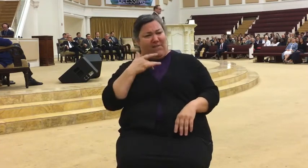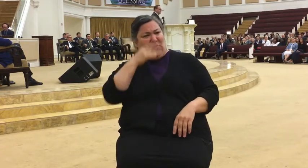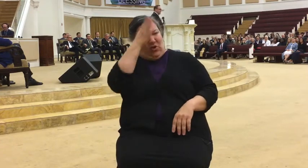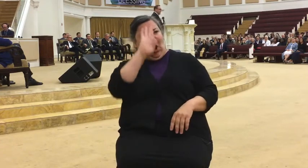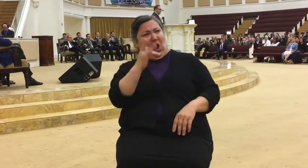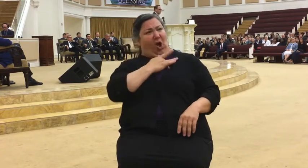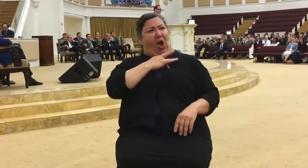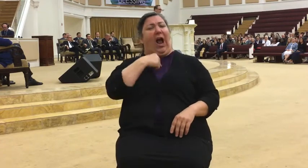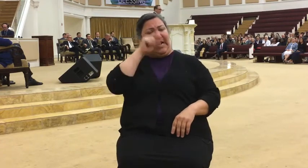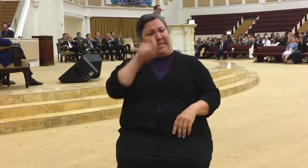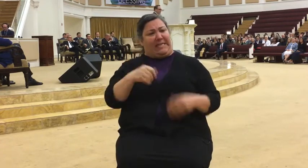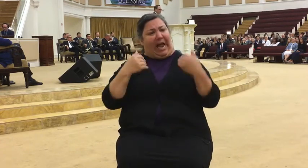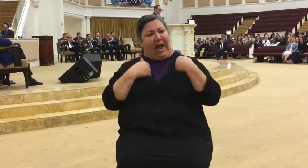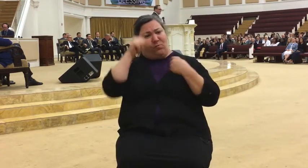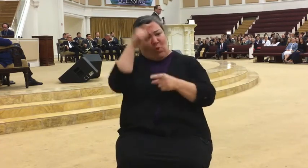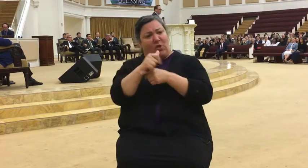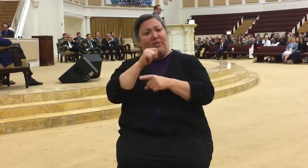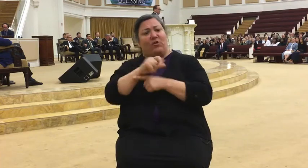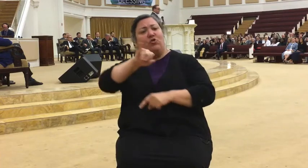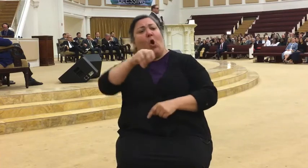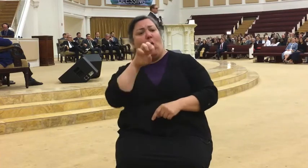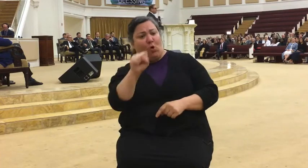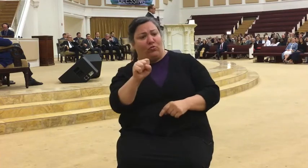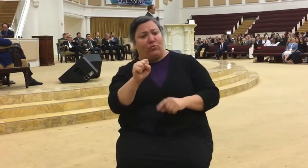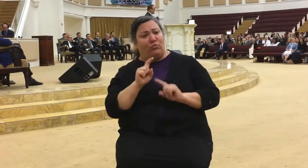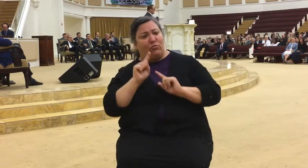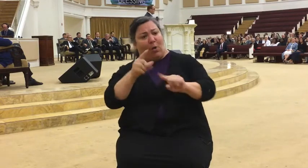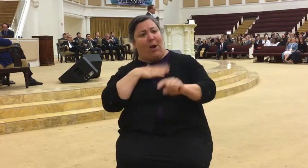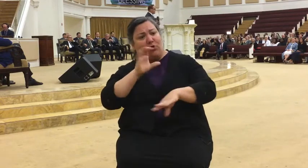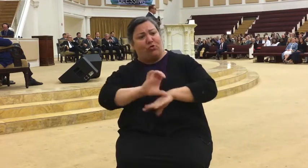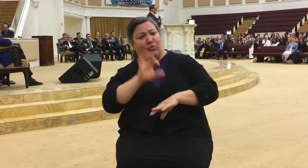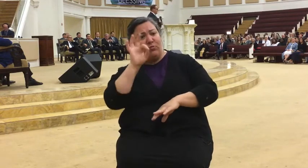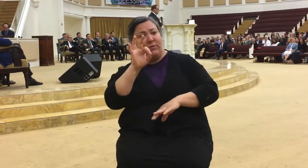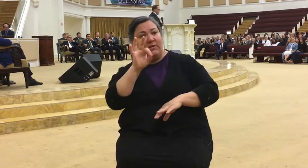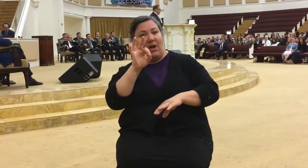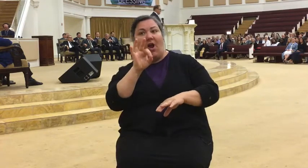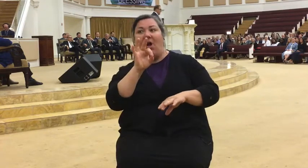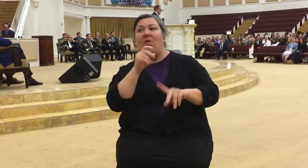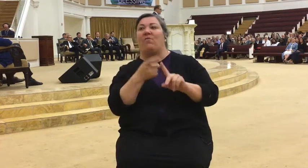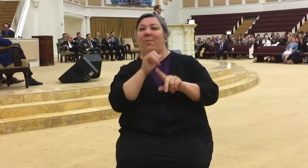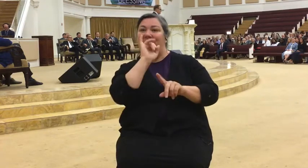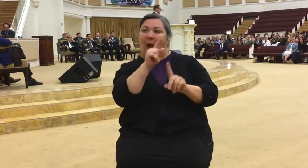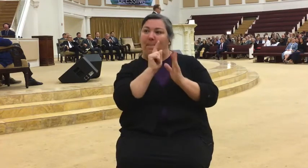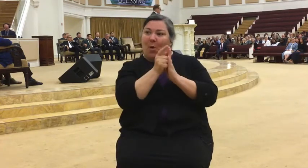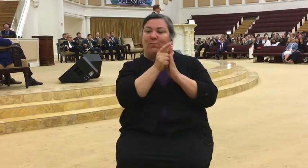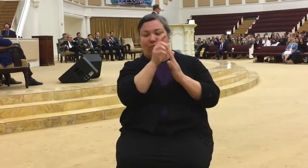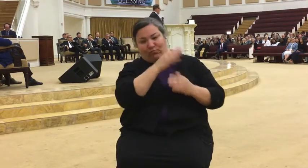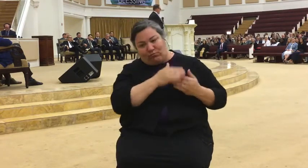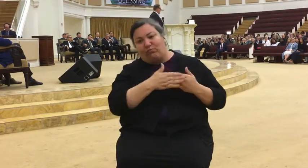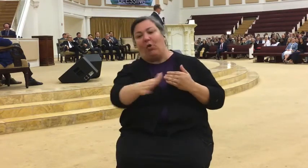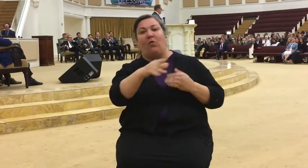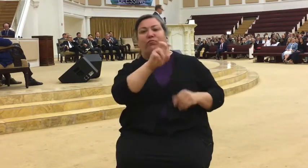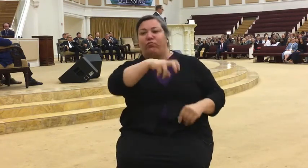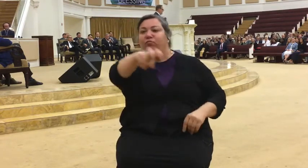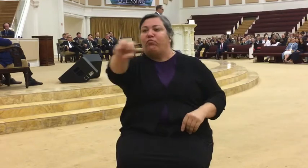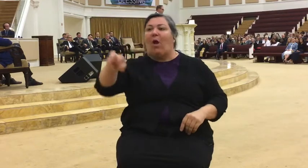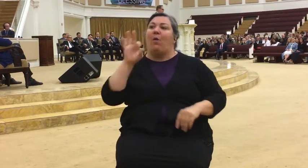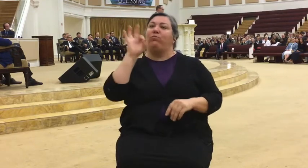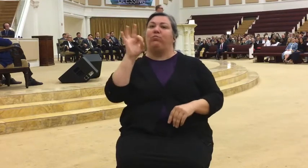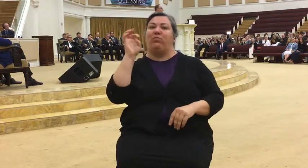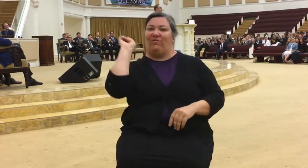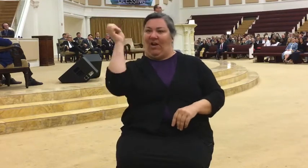And it was from that point that they began to itinerate across the United States. And for the last number of years, they have done that, and